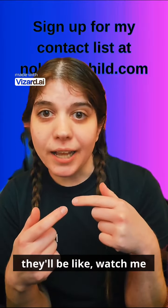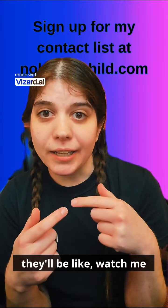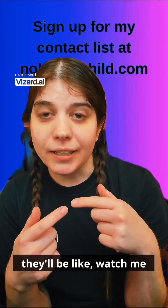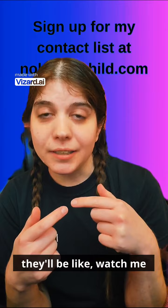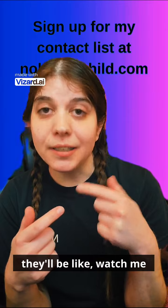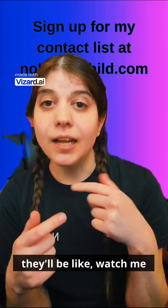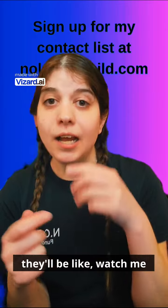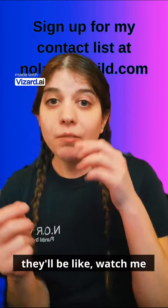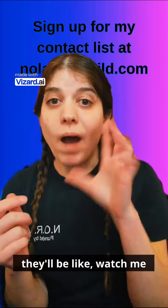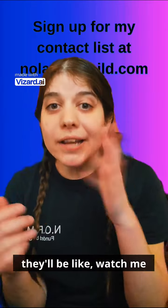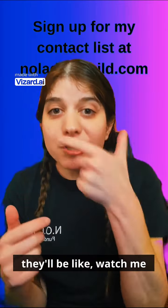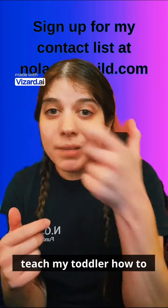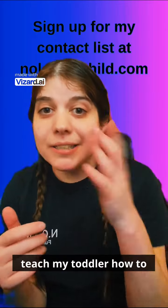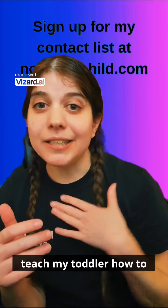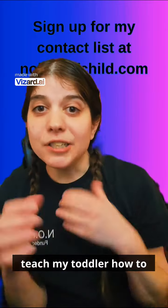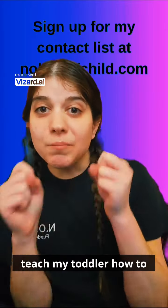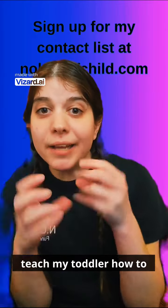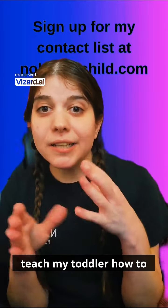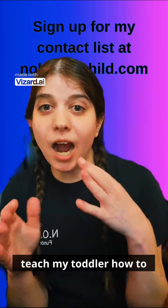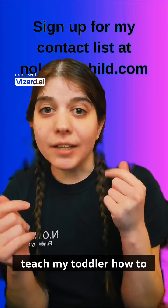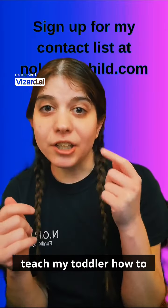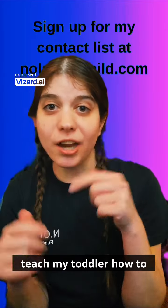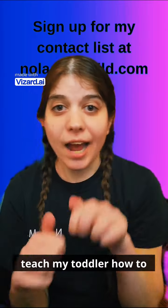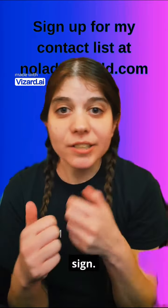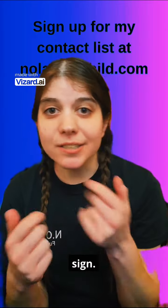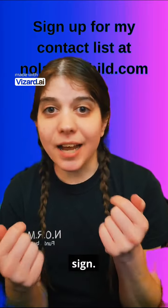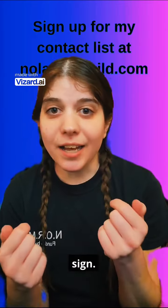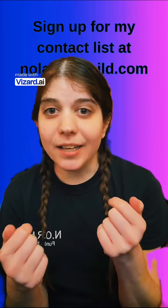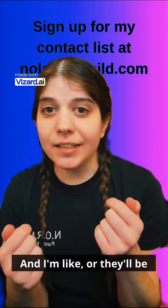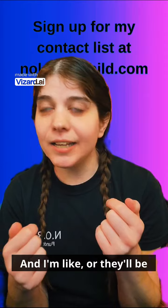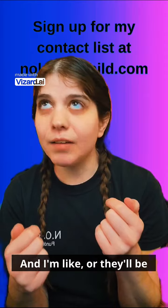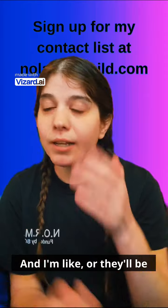like, watch me teach my toddler how to sign. And I'm like,